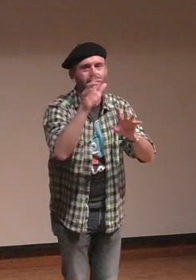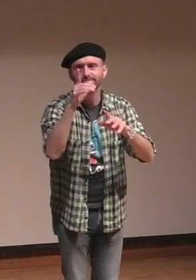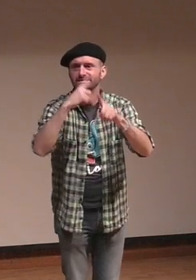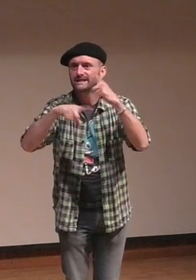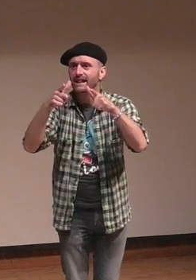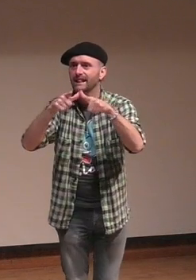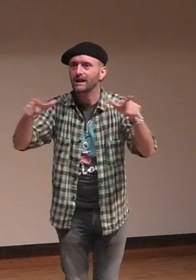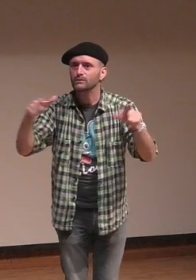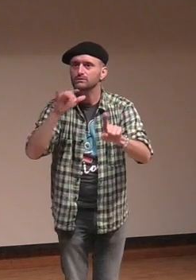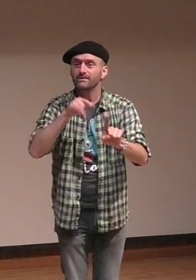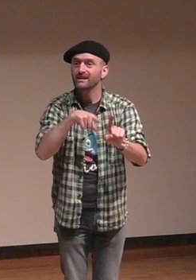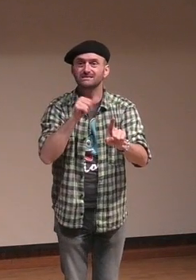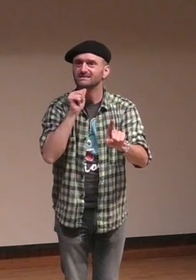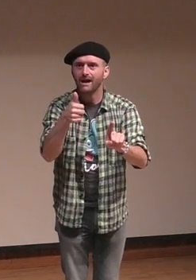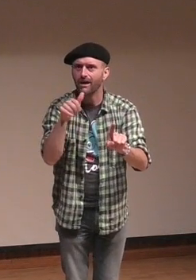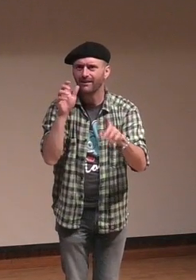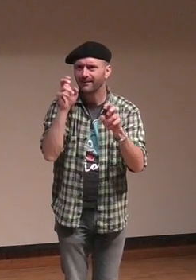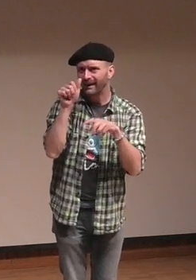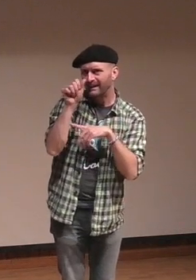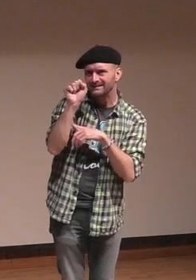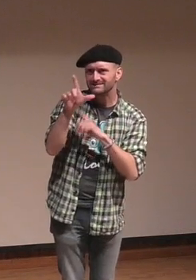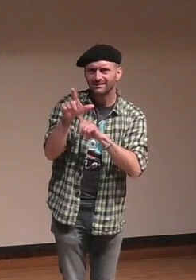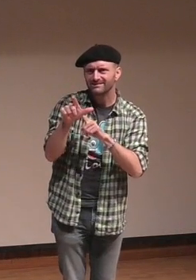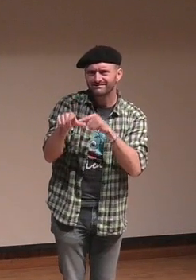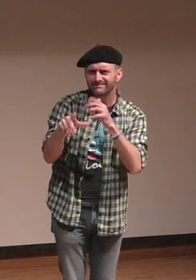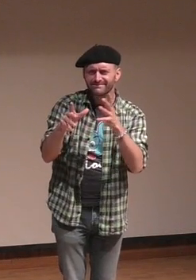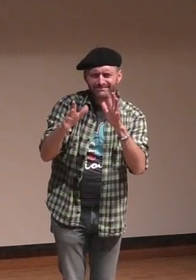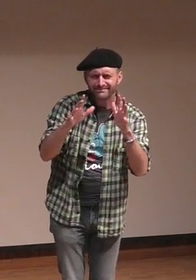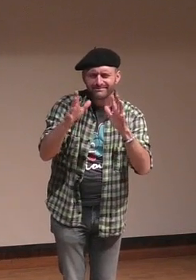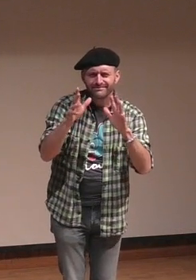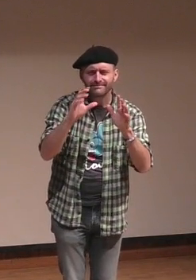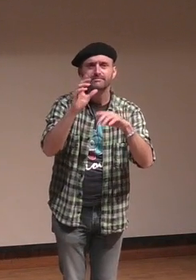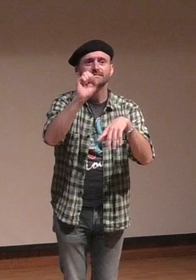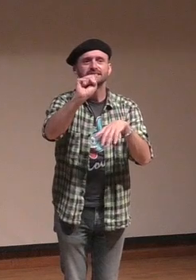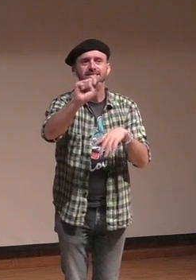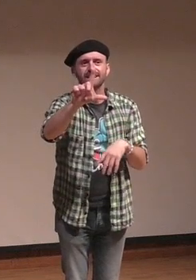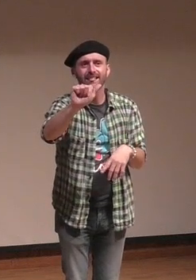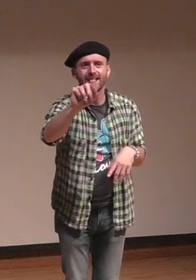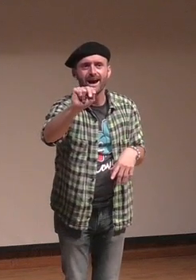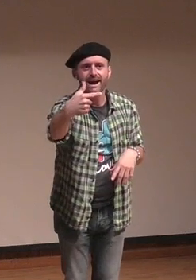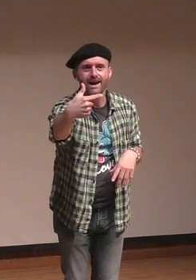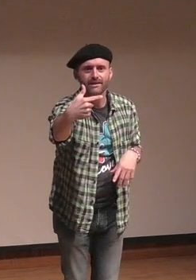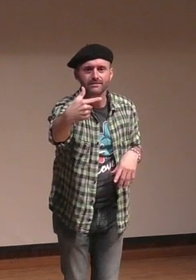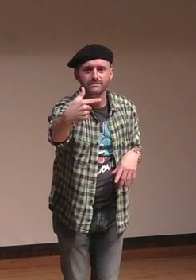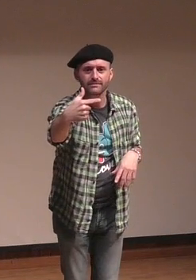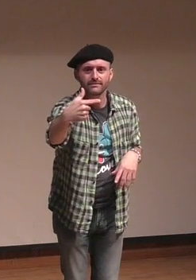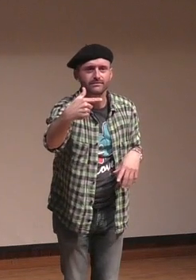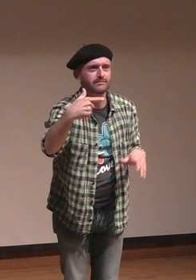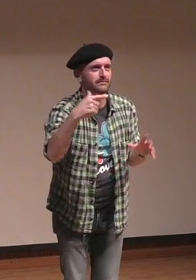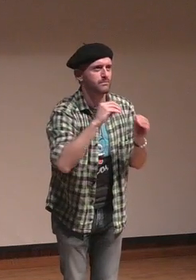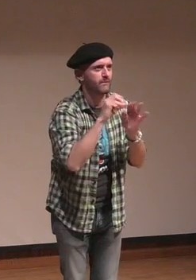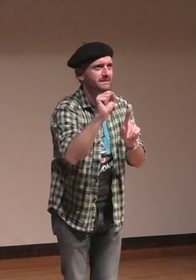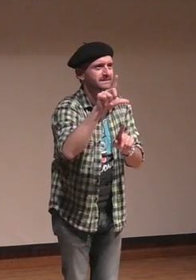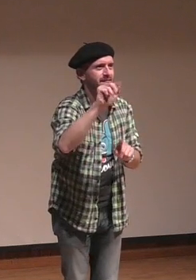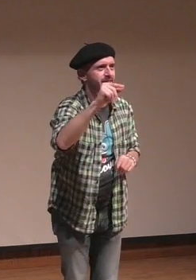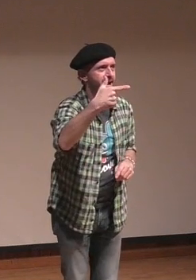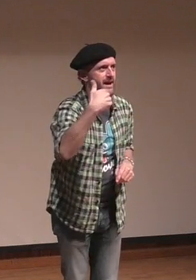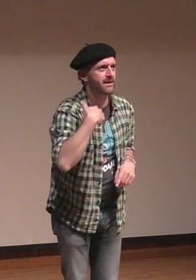creative. They were sign language. It wasn't really ASL. It was like a slang, if you will. It was